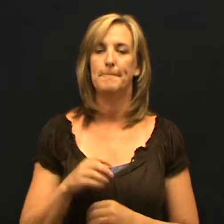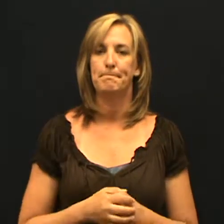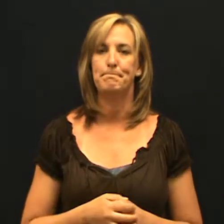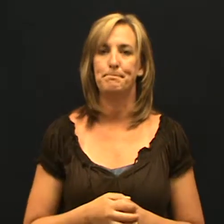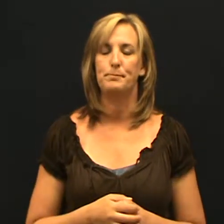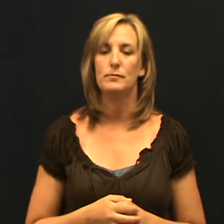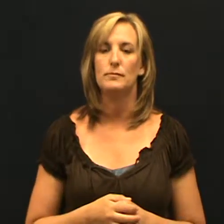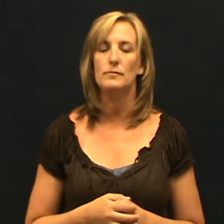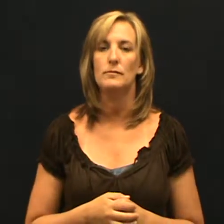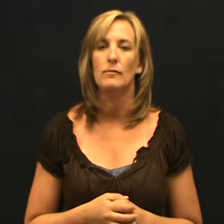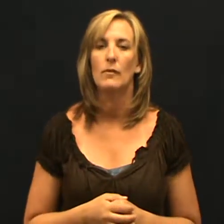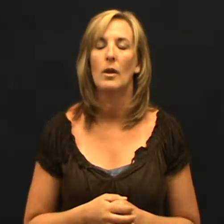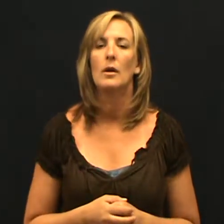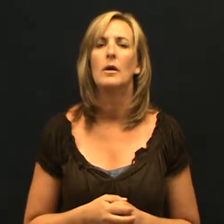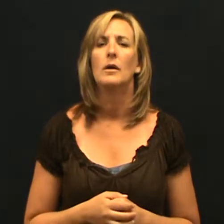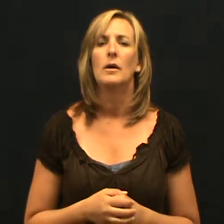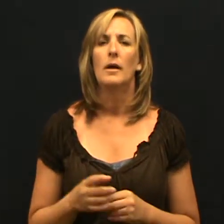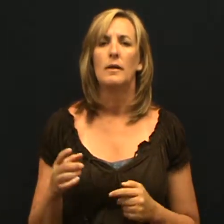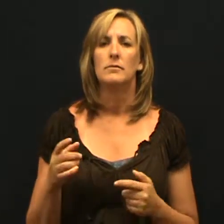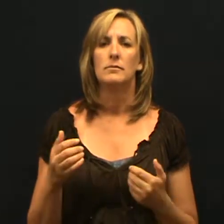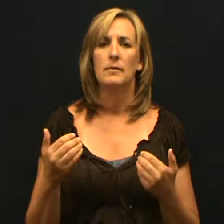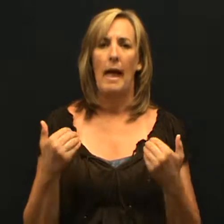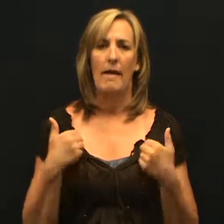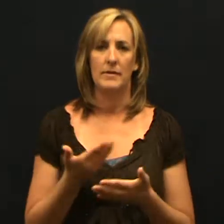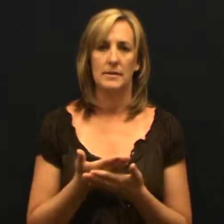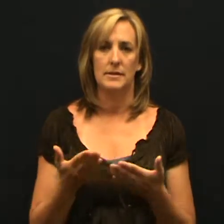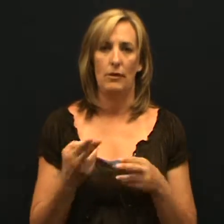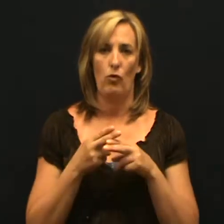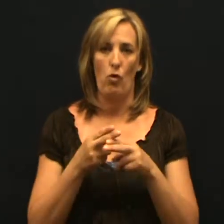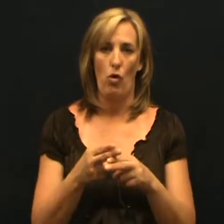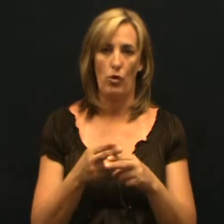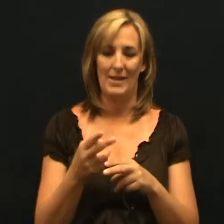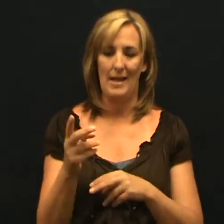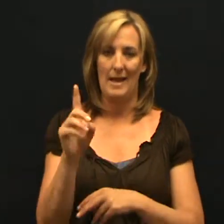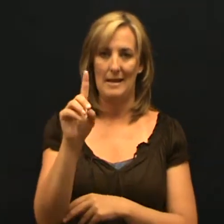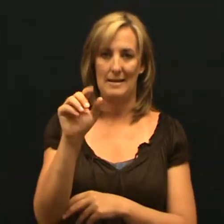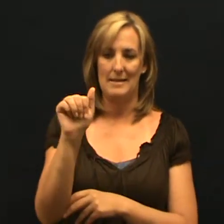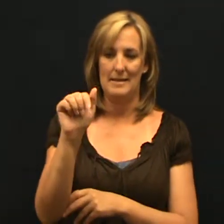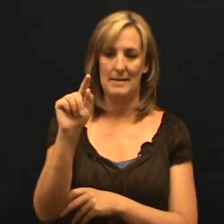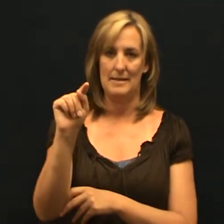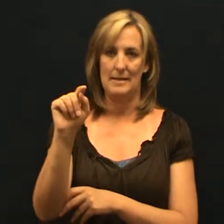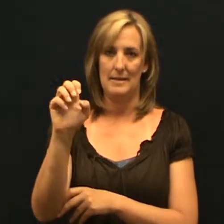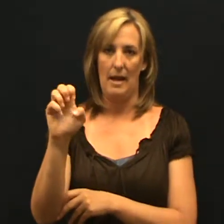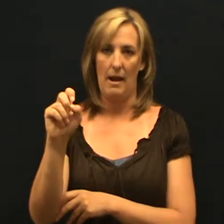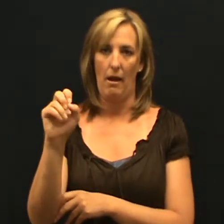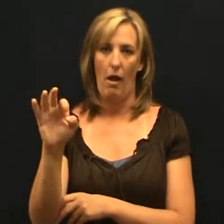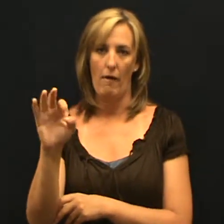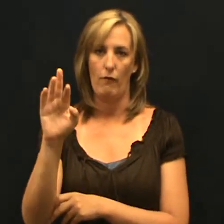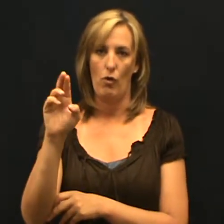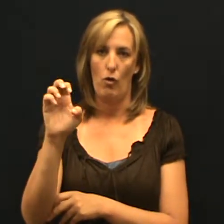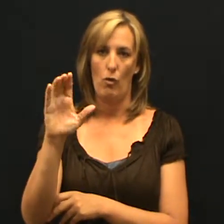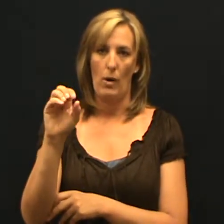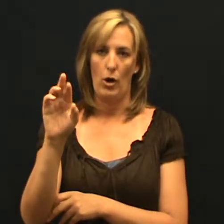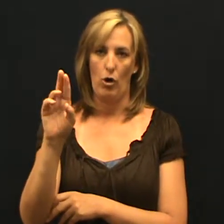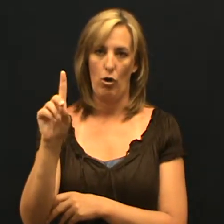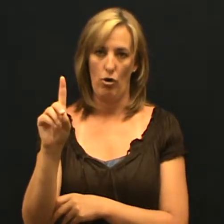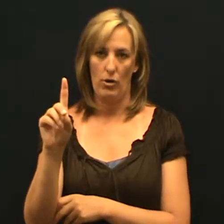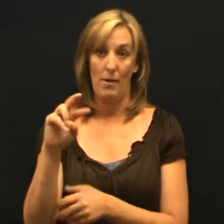And then there's this thing called a date of record. When we declare a dividend, we say we're going to pay a dividend of so much per share